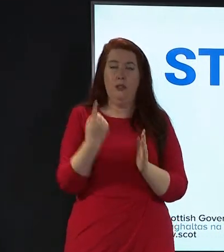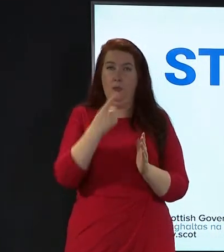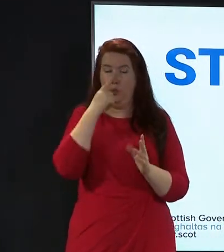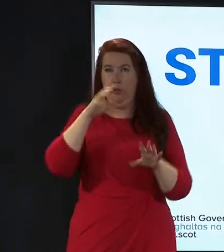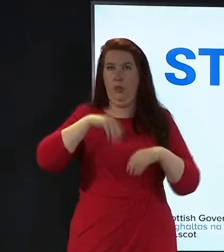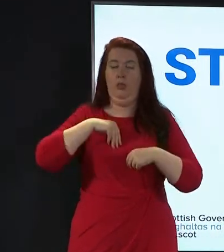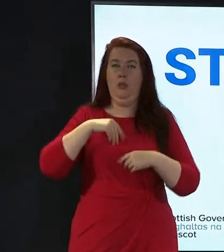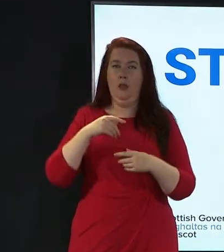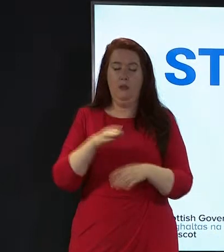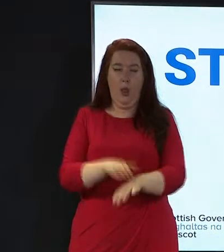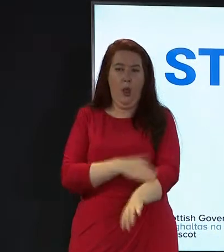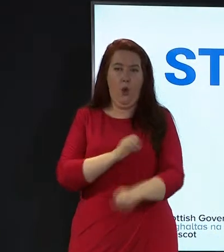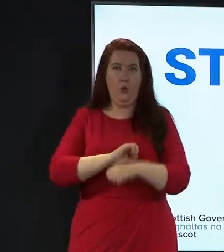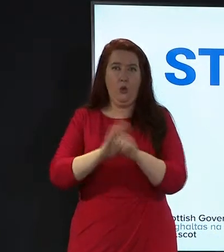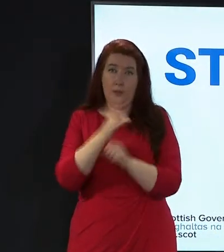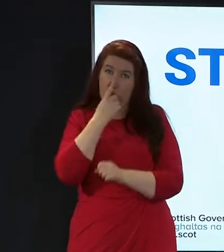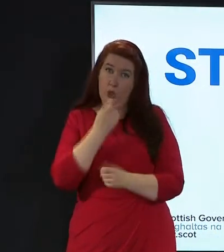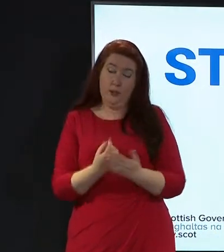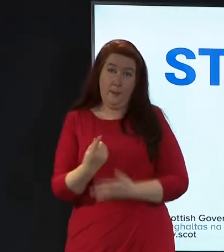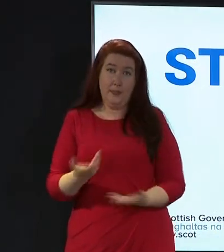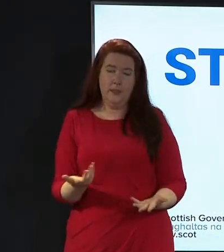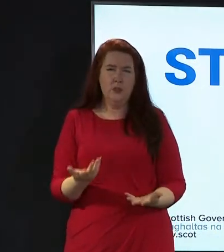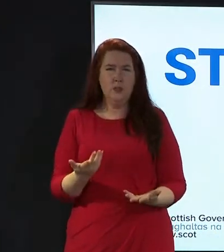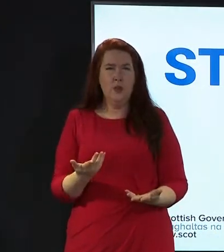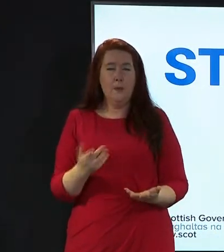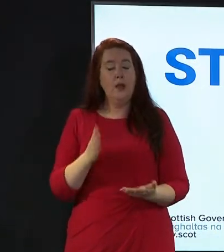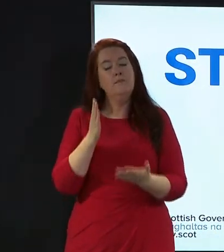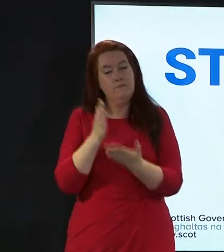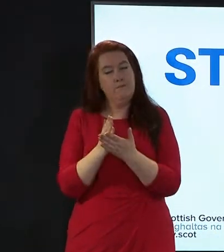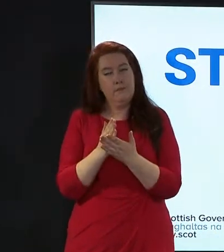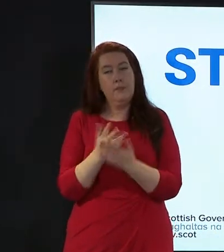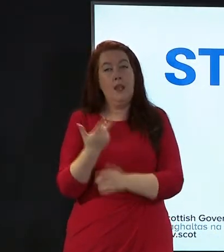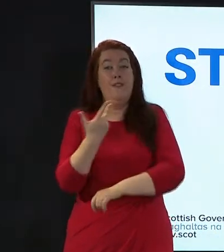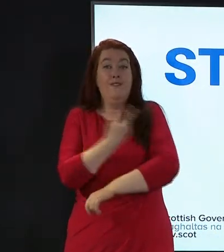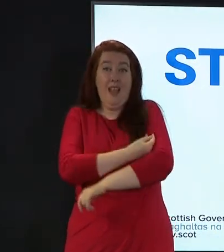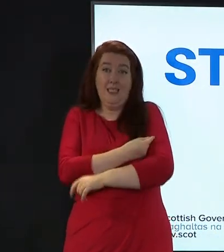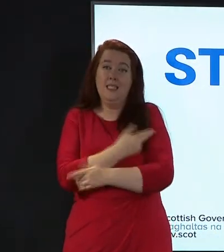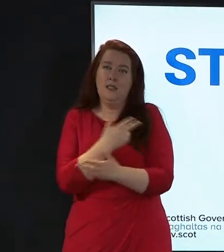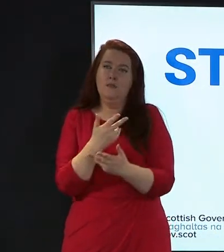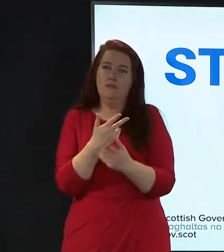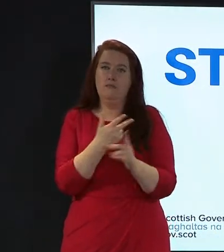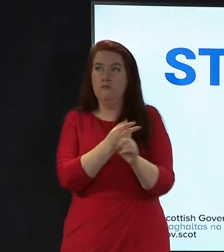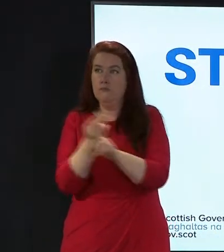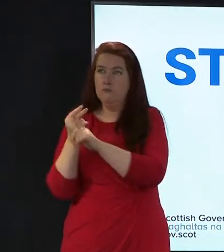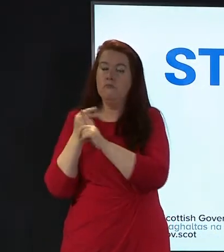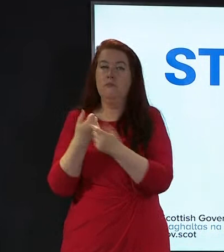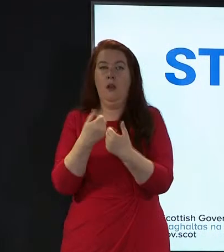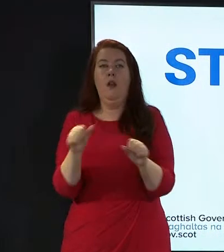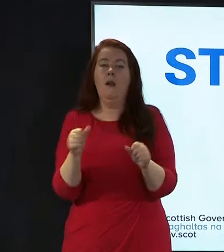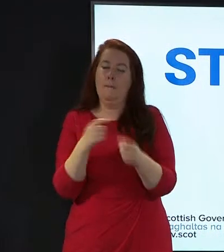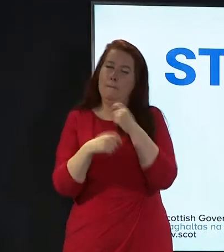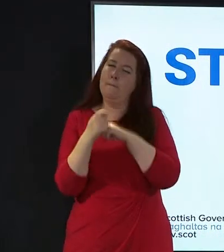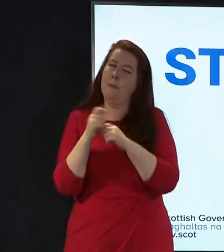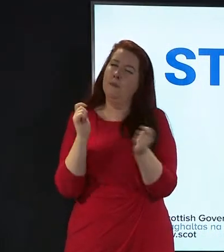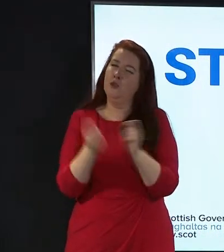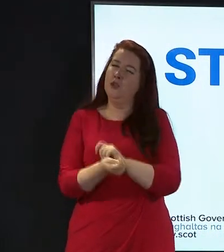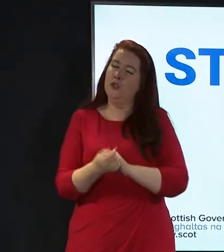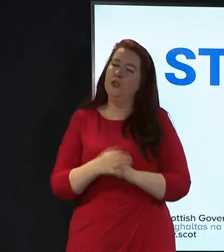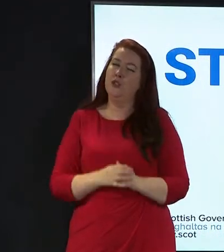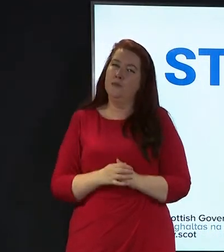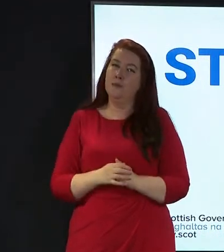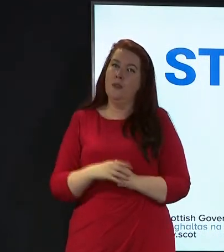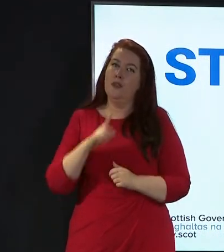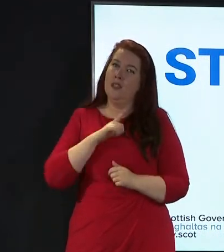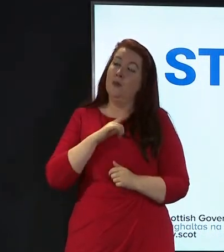COVID. But there's no doubt vaccination is changing this game, and that makes me, notwithstanding the increase in cases we're seeing right now,